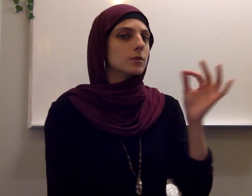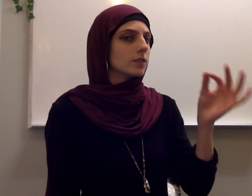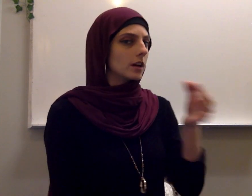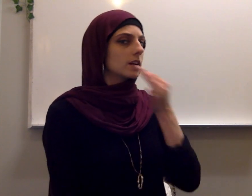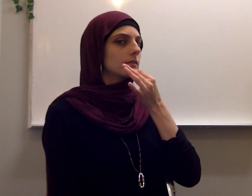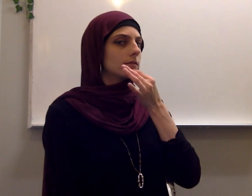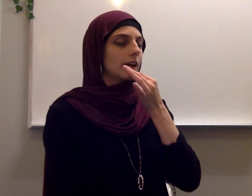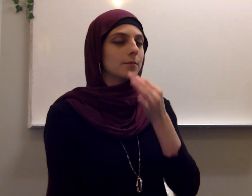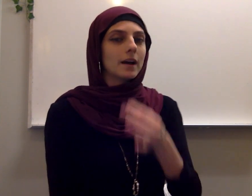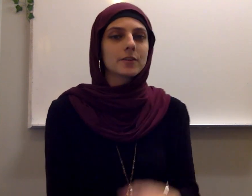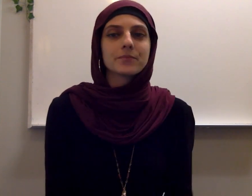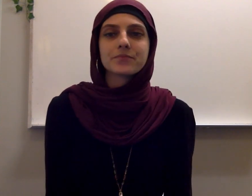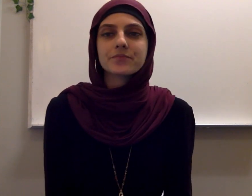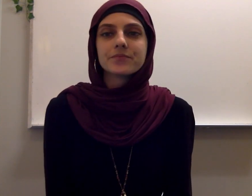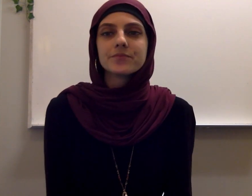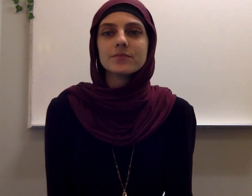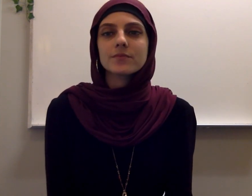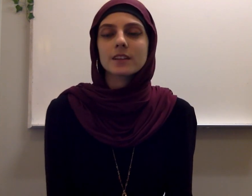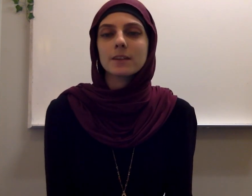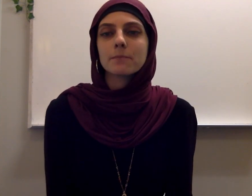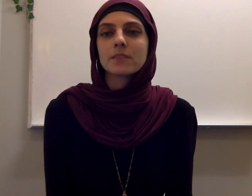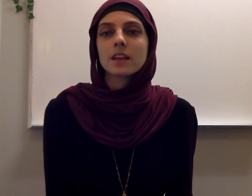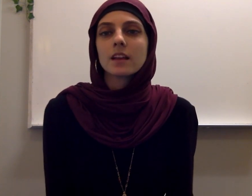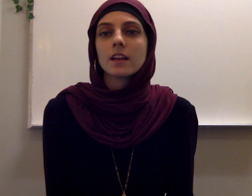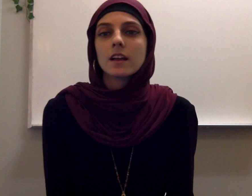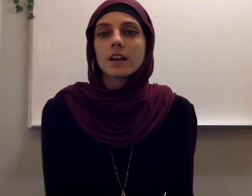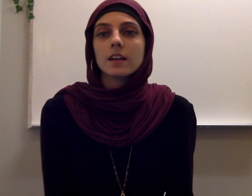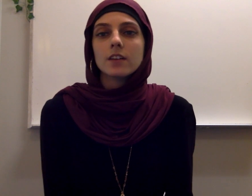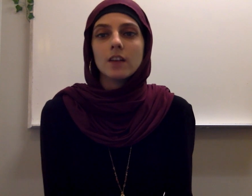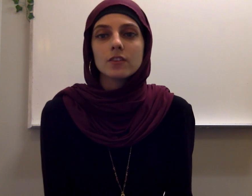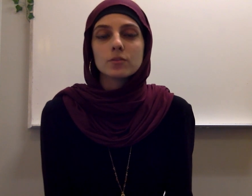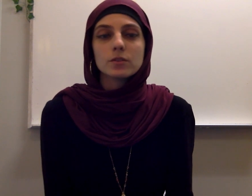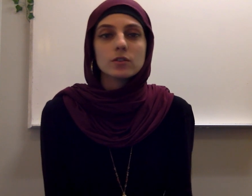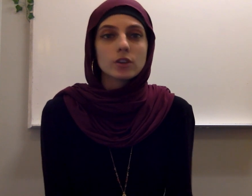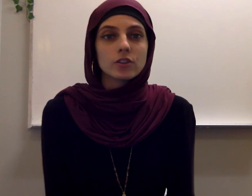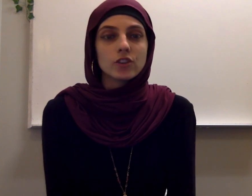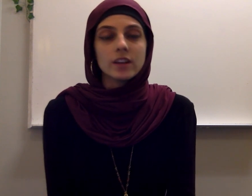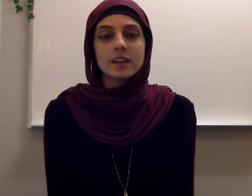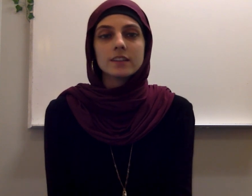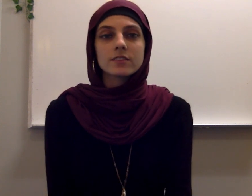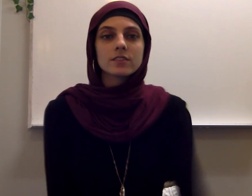your head back. Okay. Knowledgeable or genius.